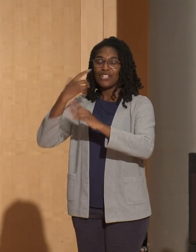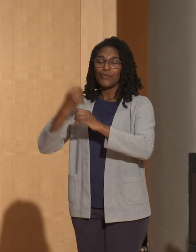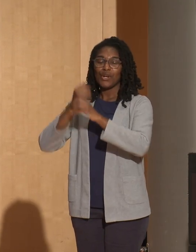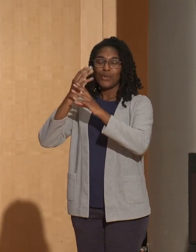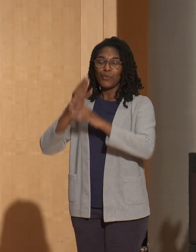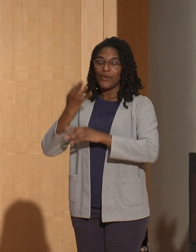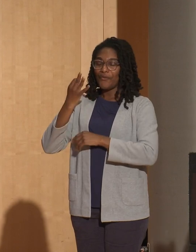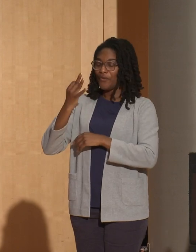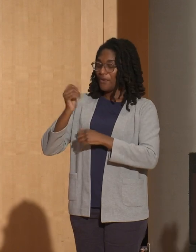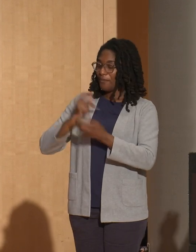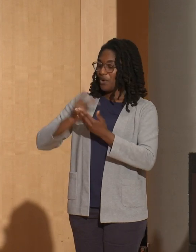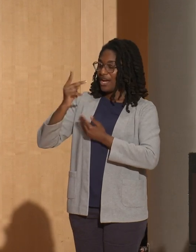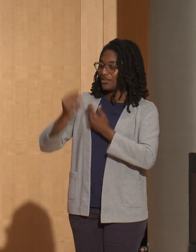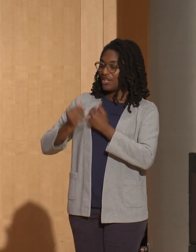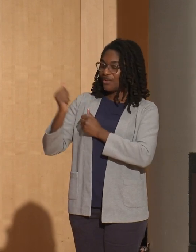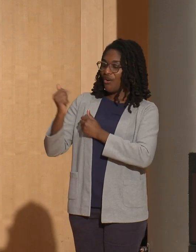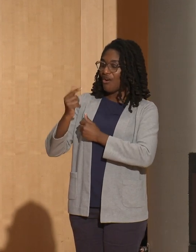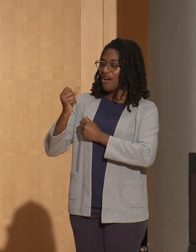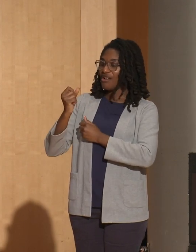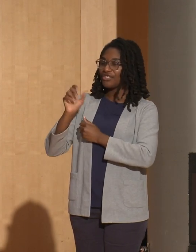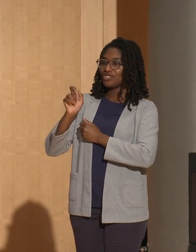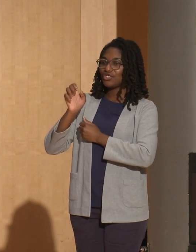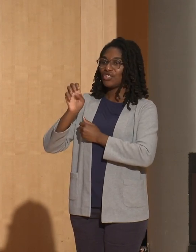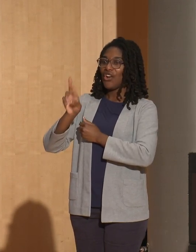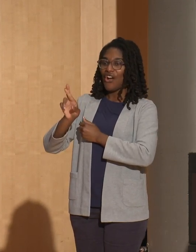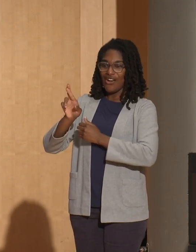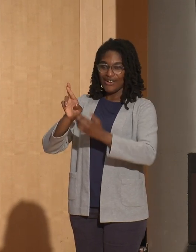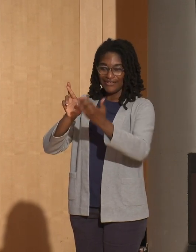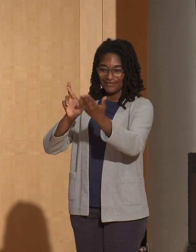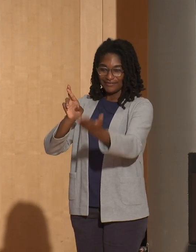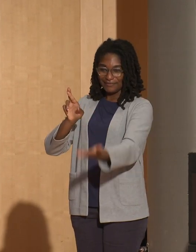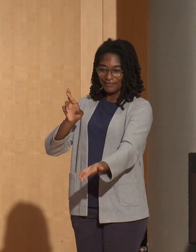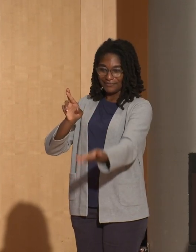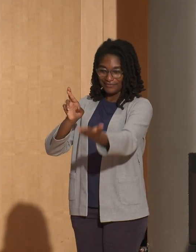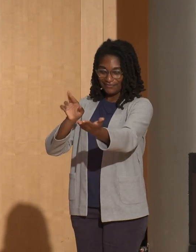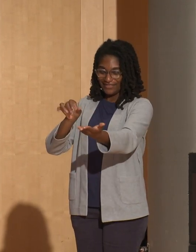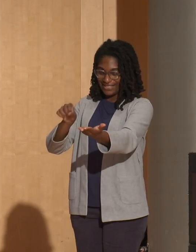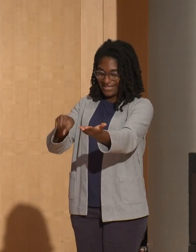Project All-Stars Bishme Cromartie. Yes, congratulations.